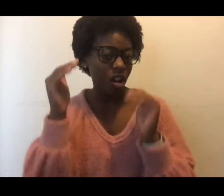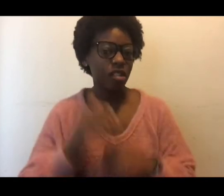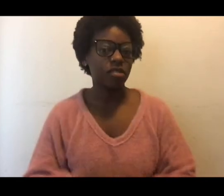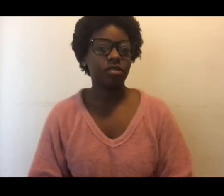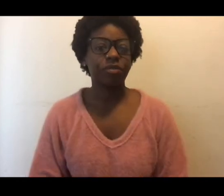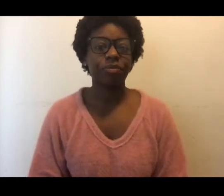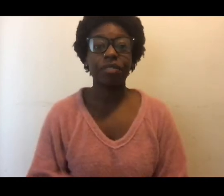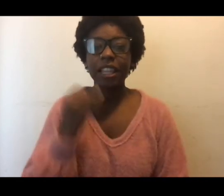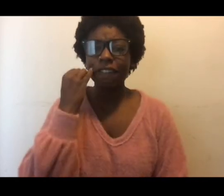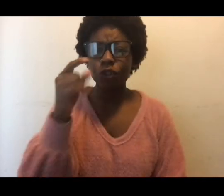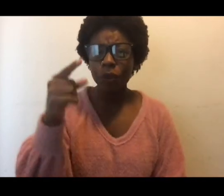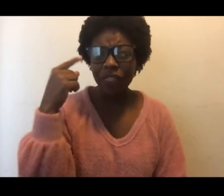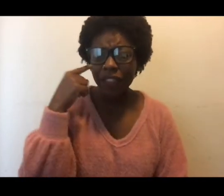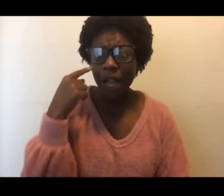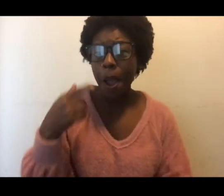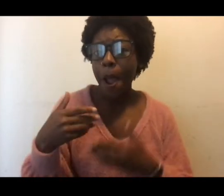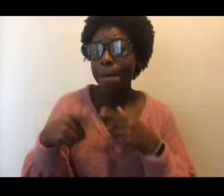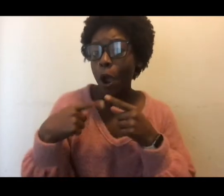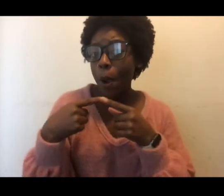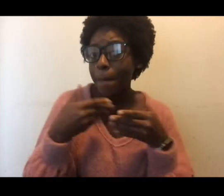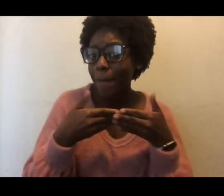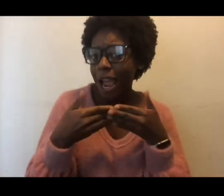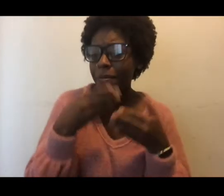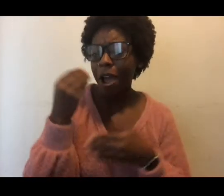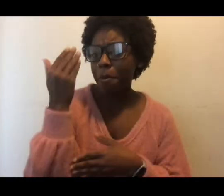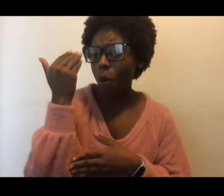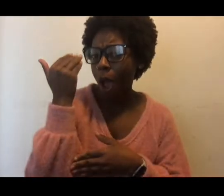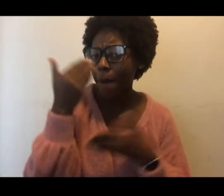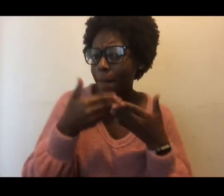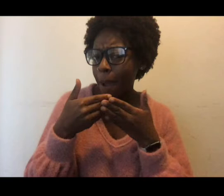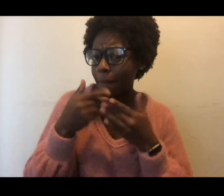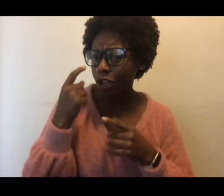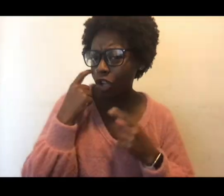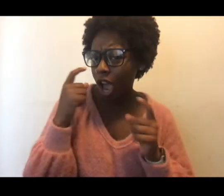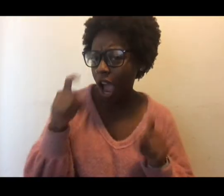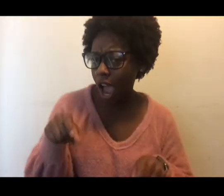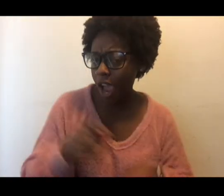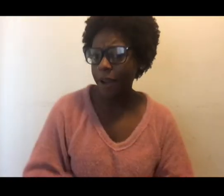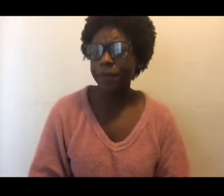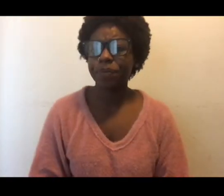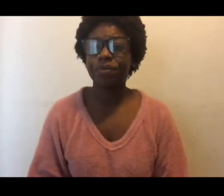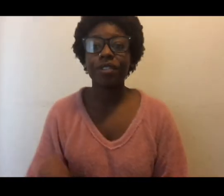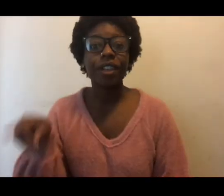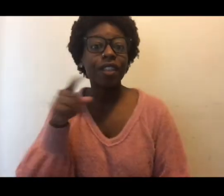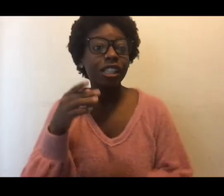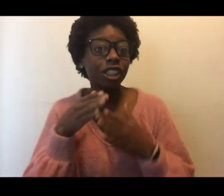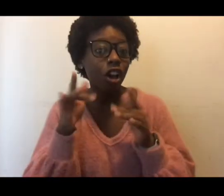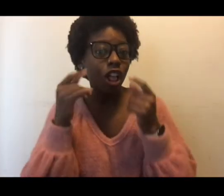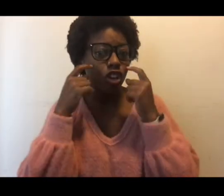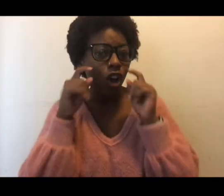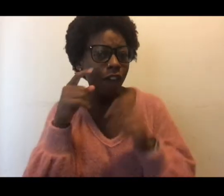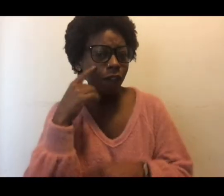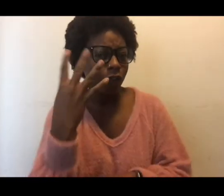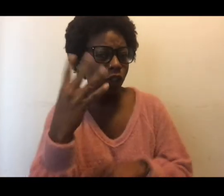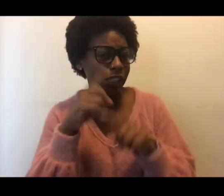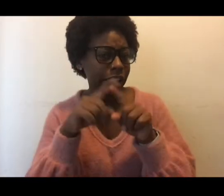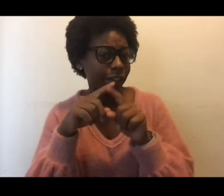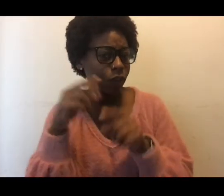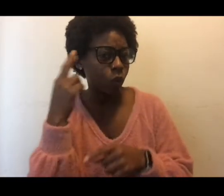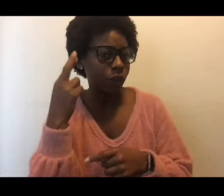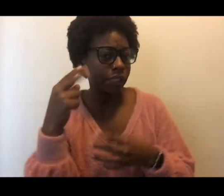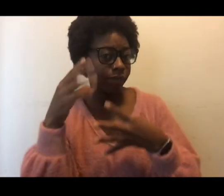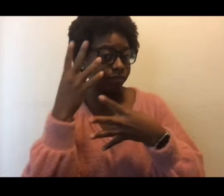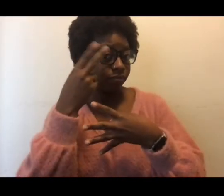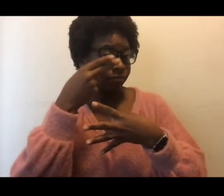This acronym is also very applicable for adults. If you think about a baby and why a baby cries, they